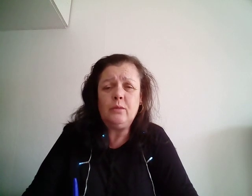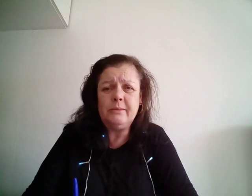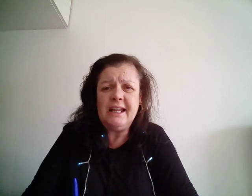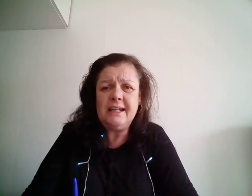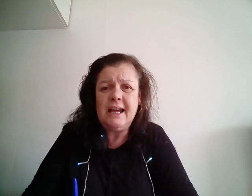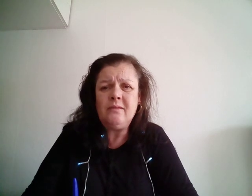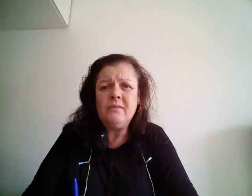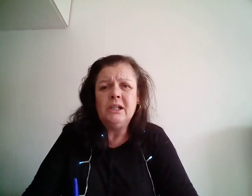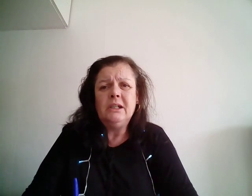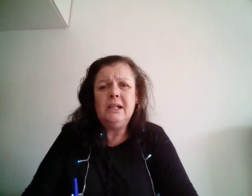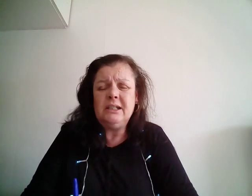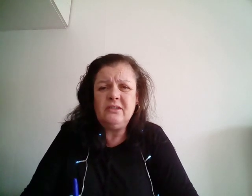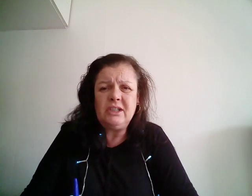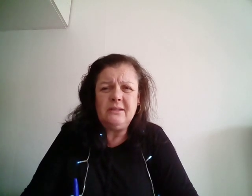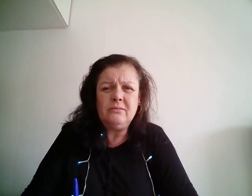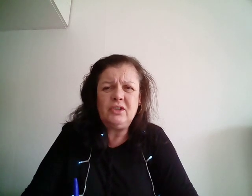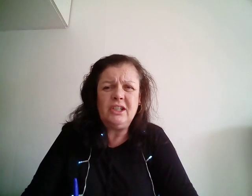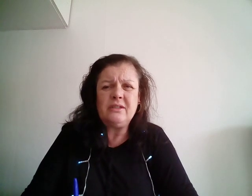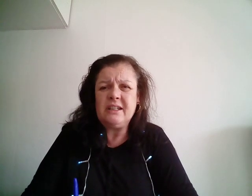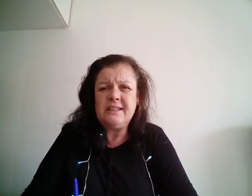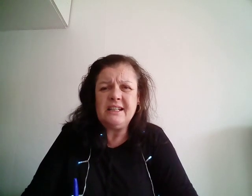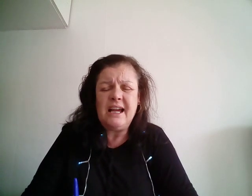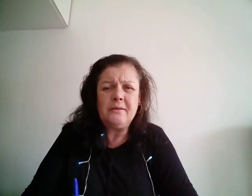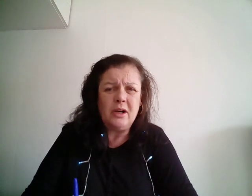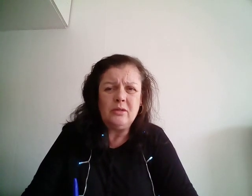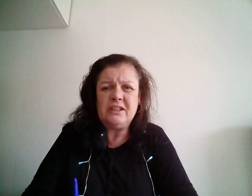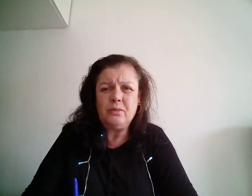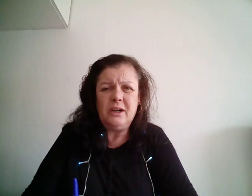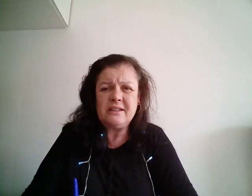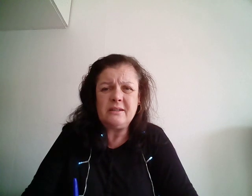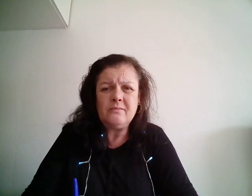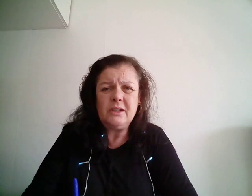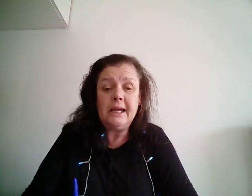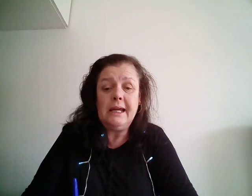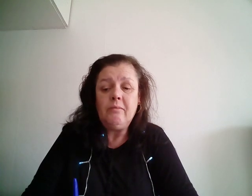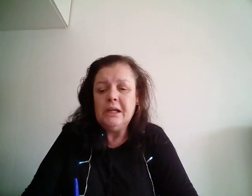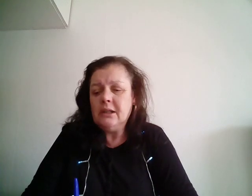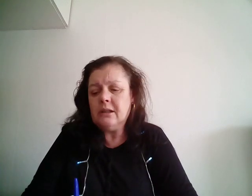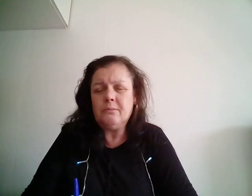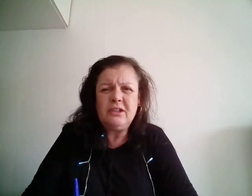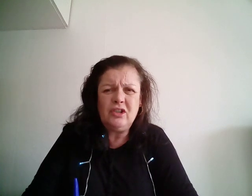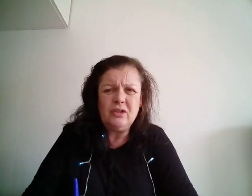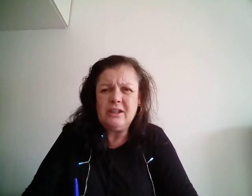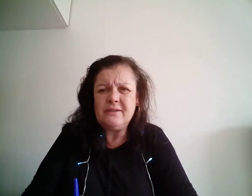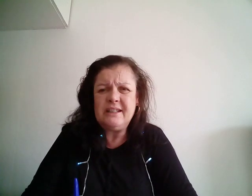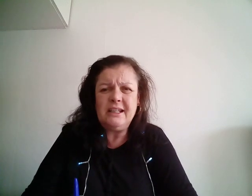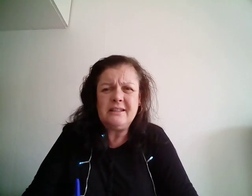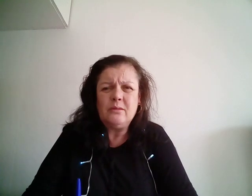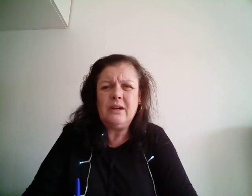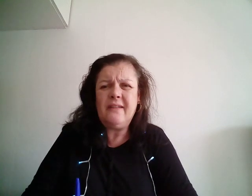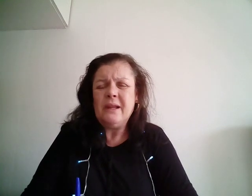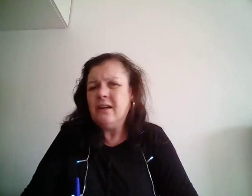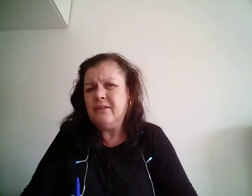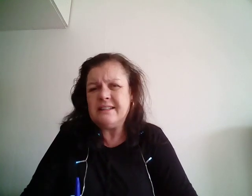woman there now, and she also said how cold it was. Okay, now I'm pretty sure that I've seen somewhere they said